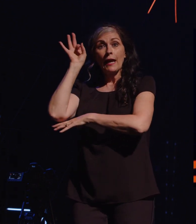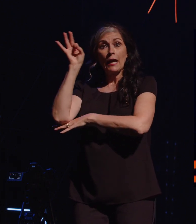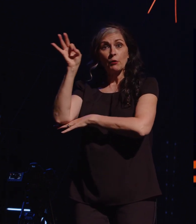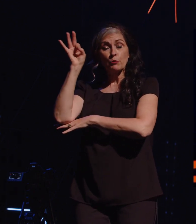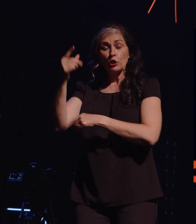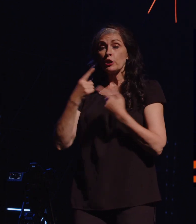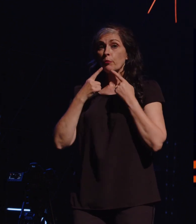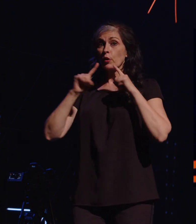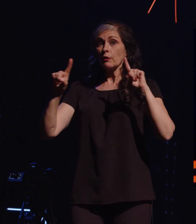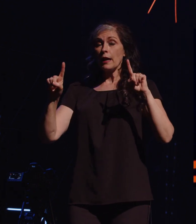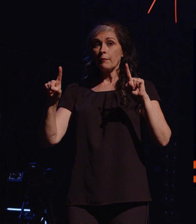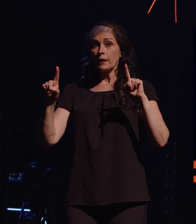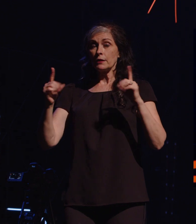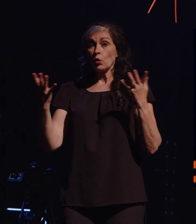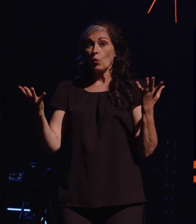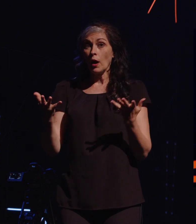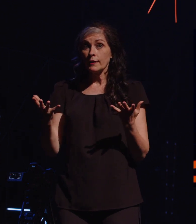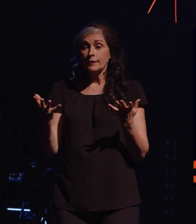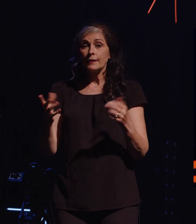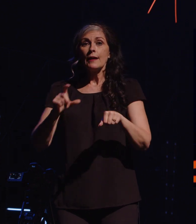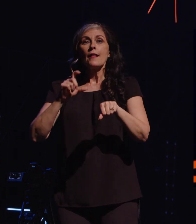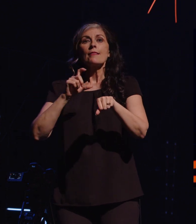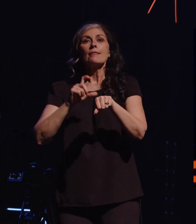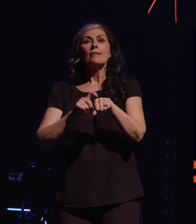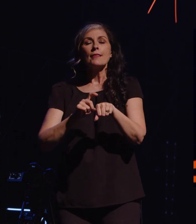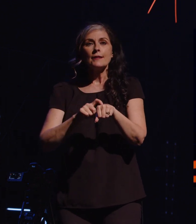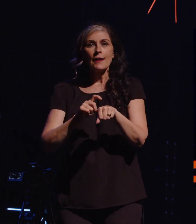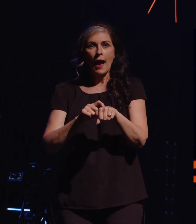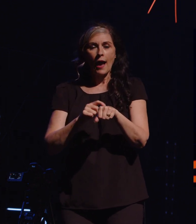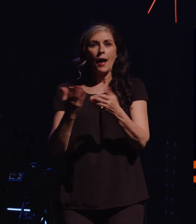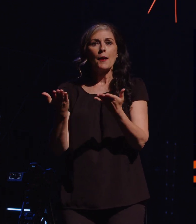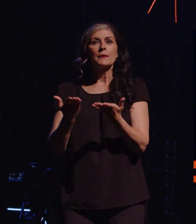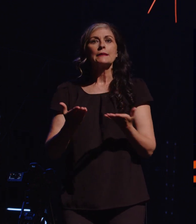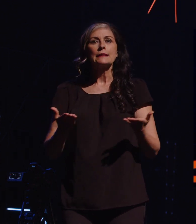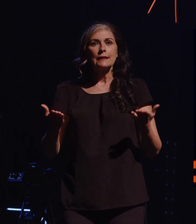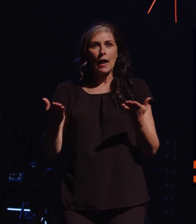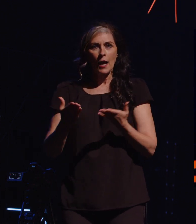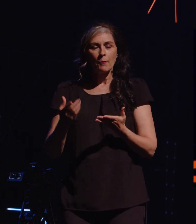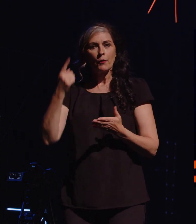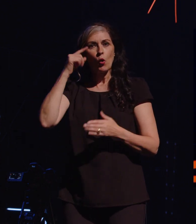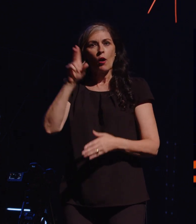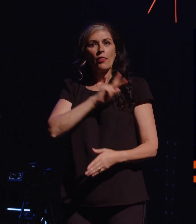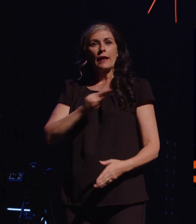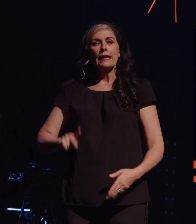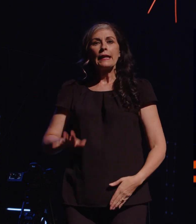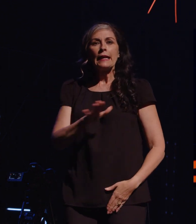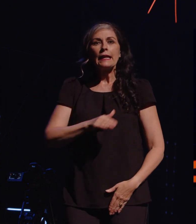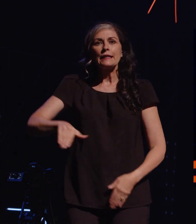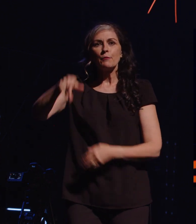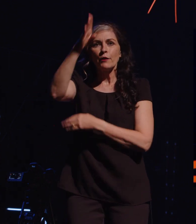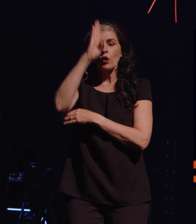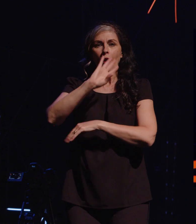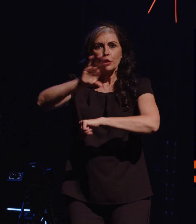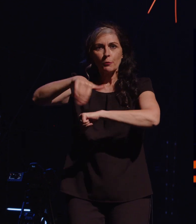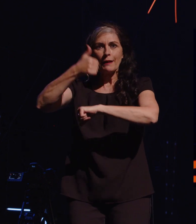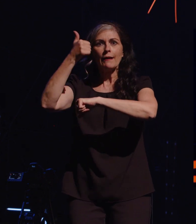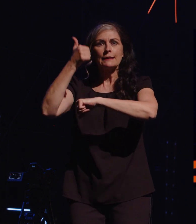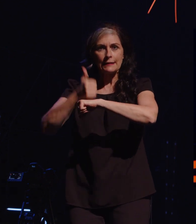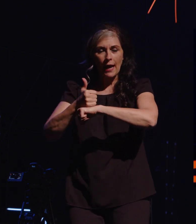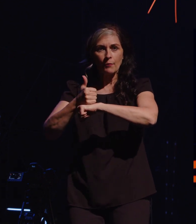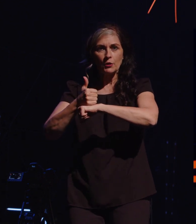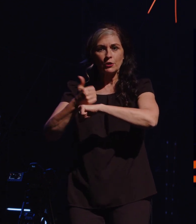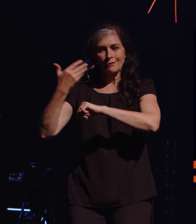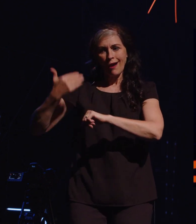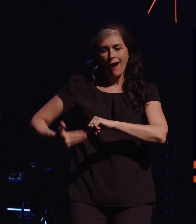and proclaiming is that the time has come. The time has come for the kingdom of God to be established. I